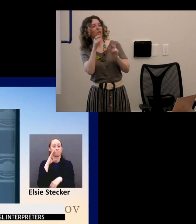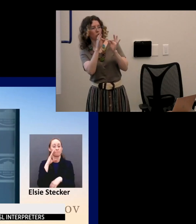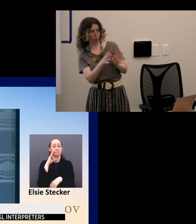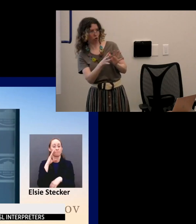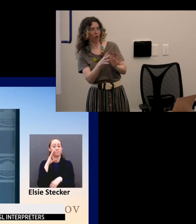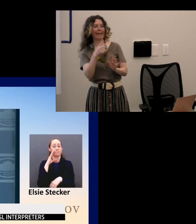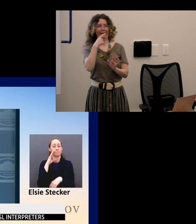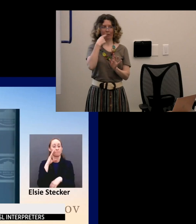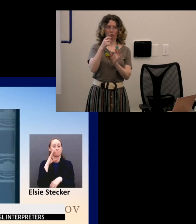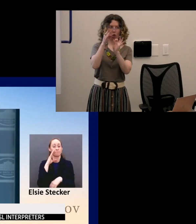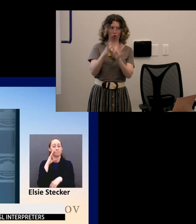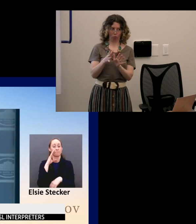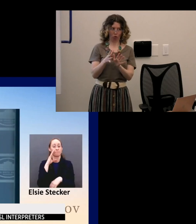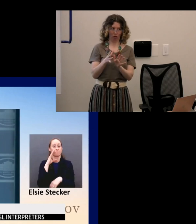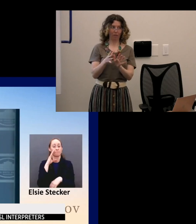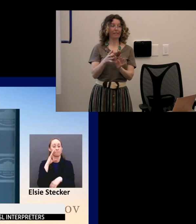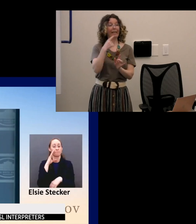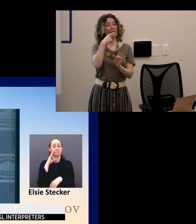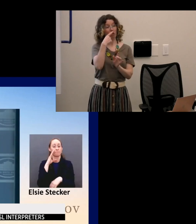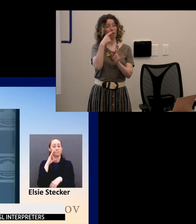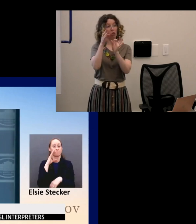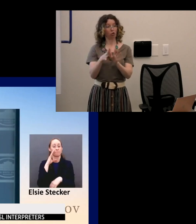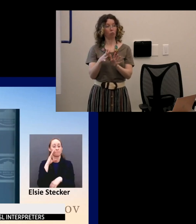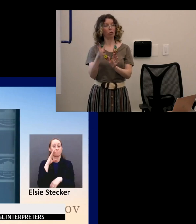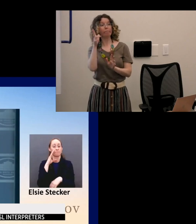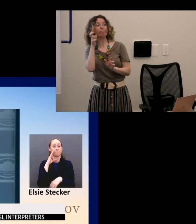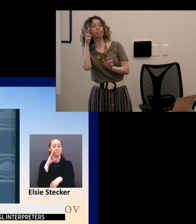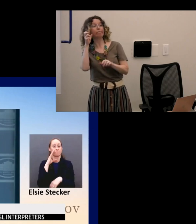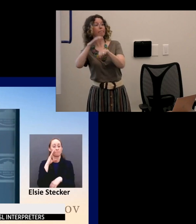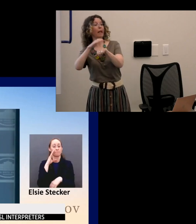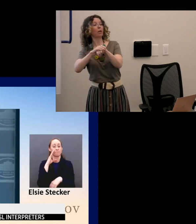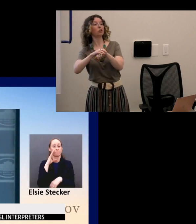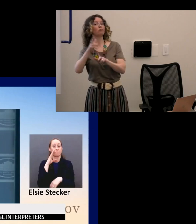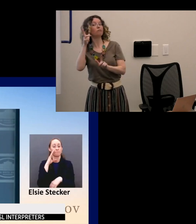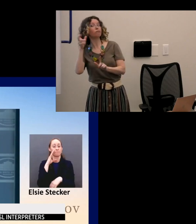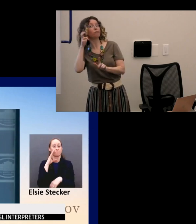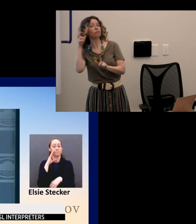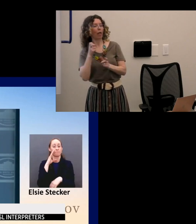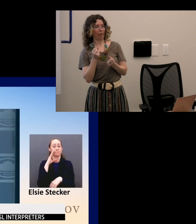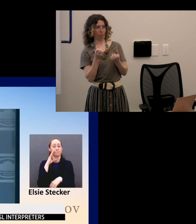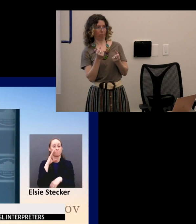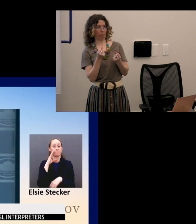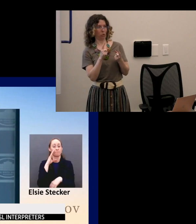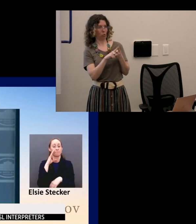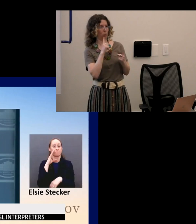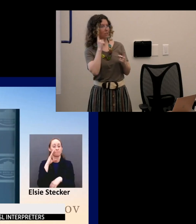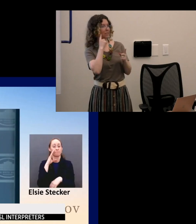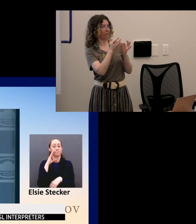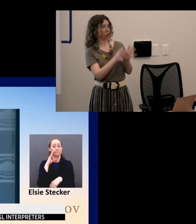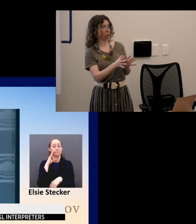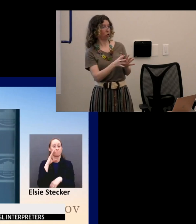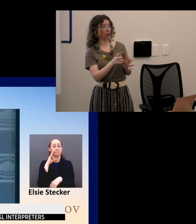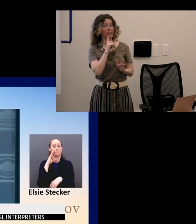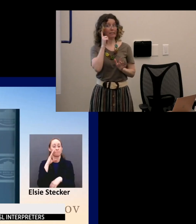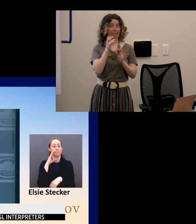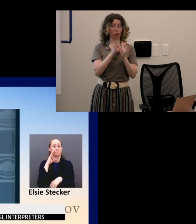So in this instance, you'll have a deaf interpreter and a hearing interpreter act as a sort of team. The hearing interpreter will hear the message in English, relay that to the deaf